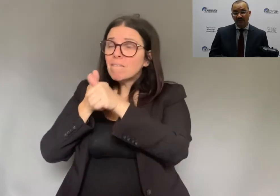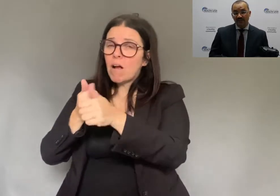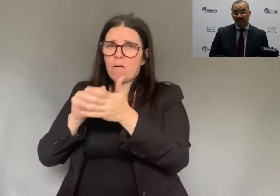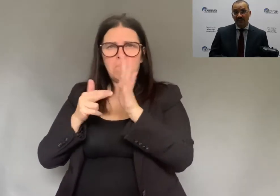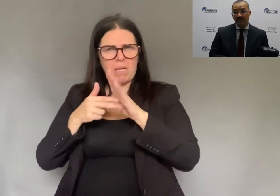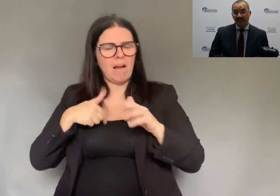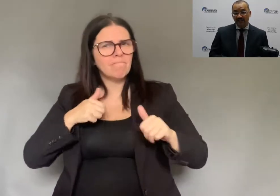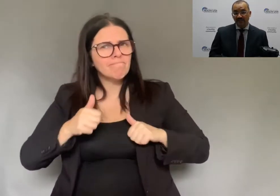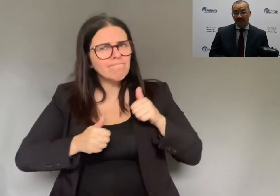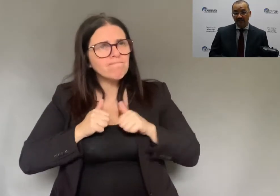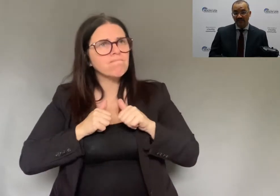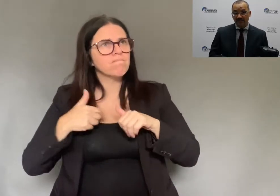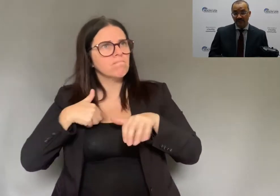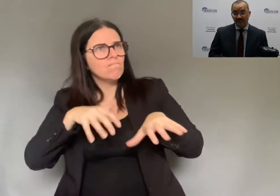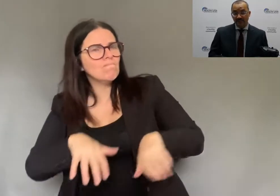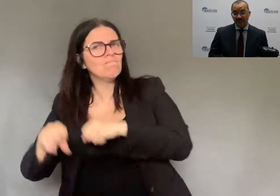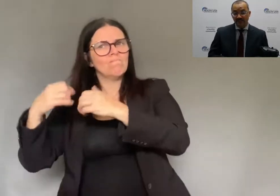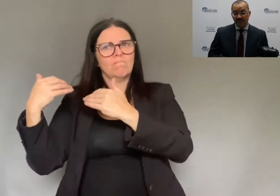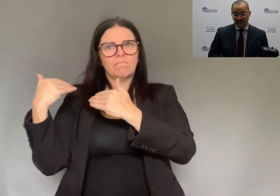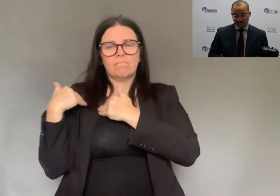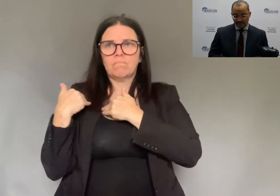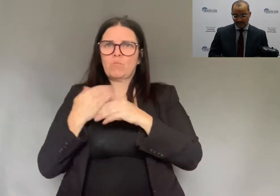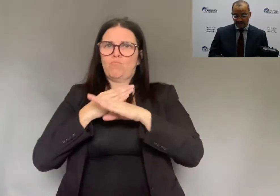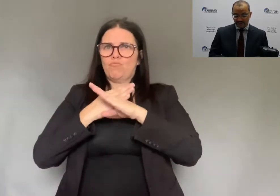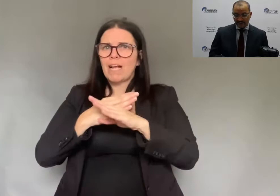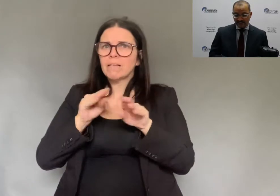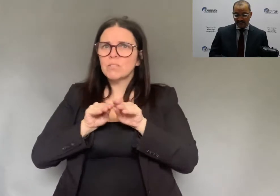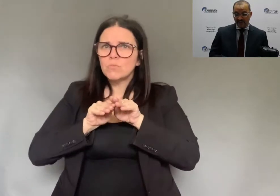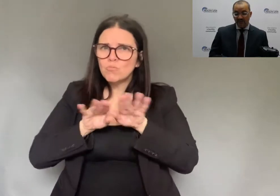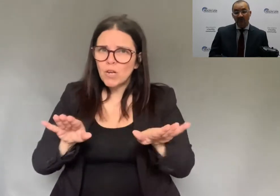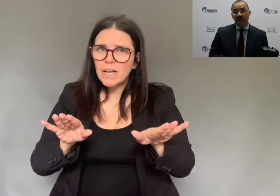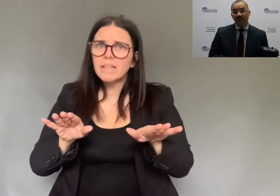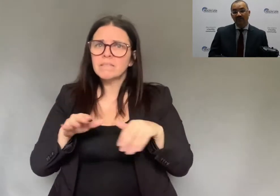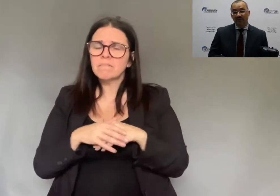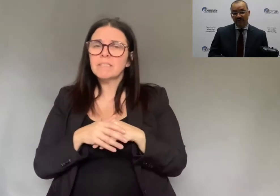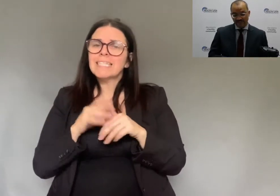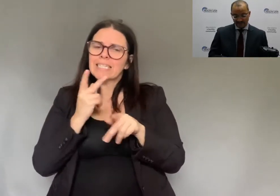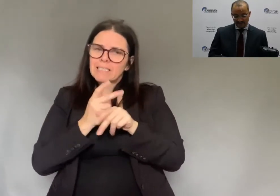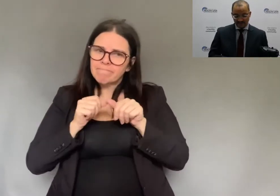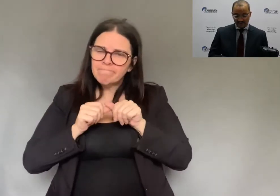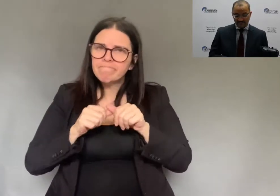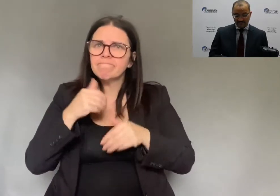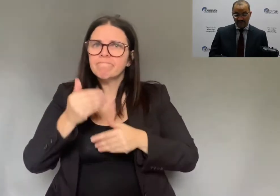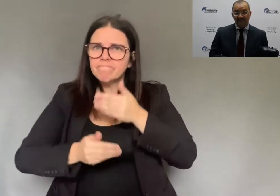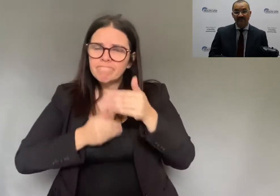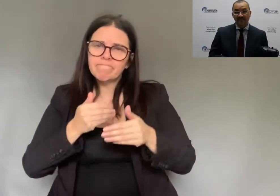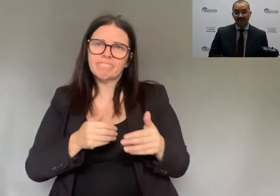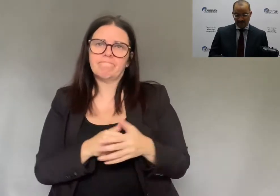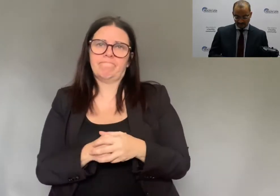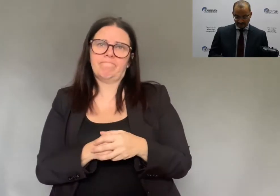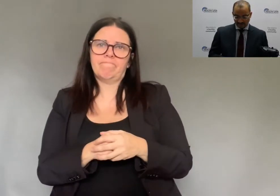our part in reducing the spread of COVID-19 and continue to move forward as a region.